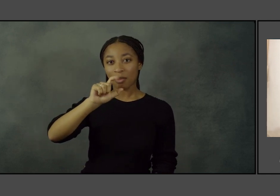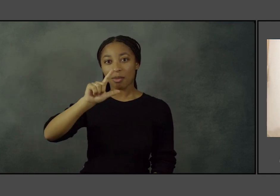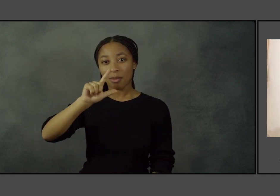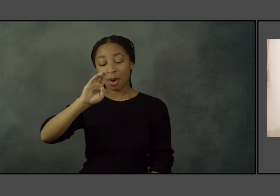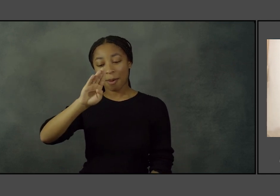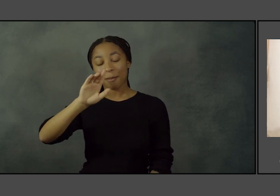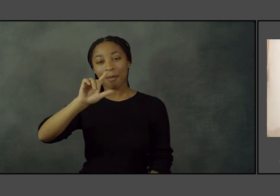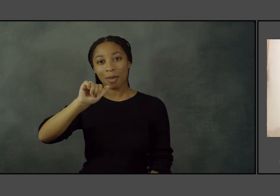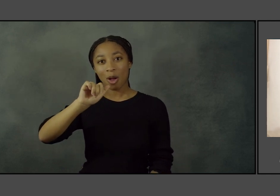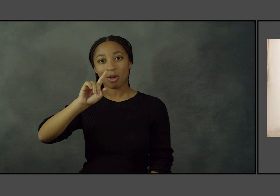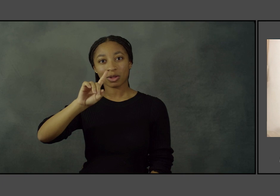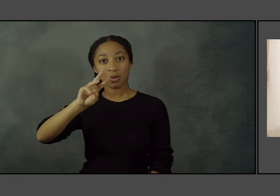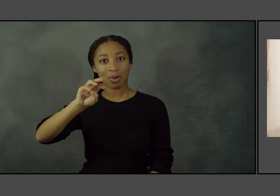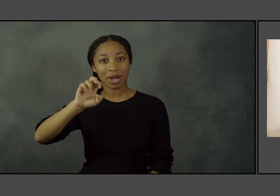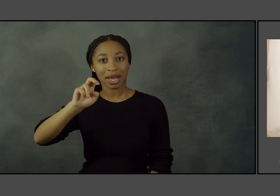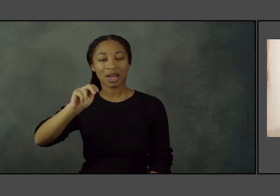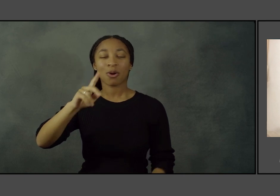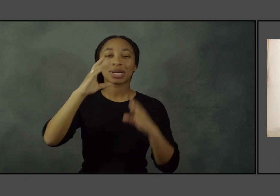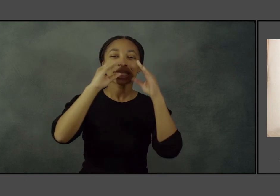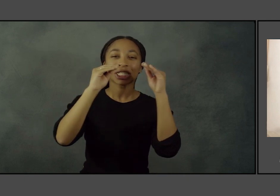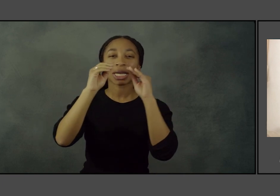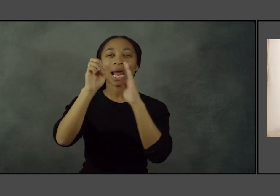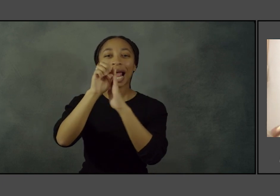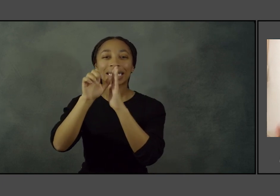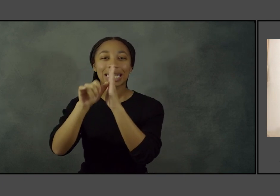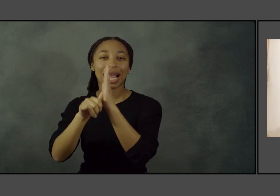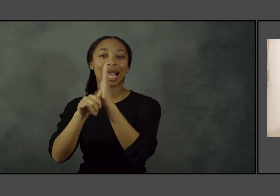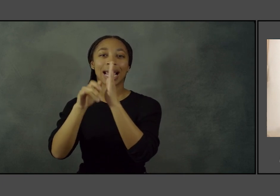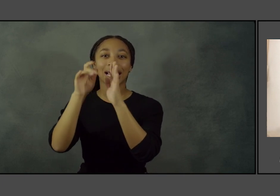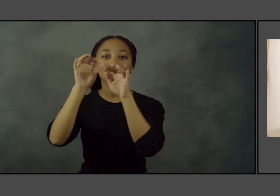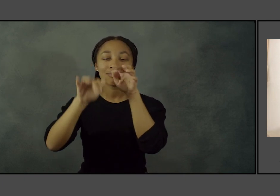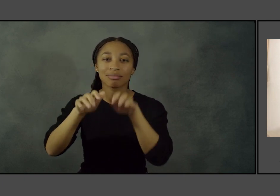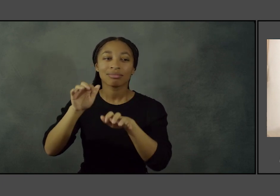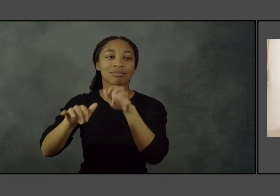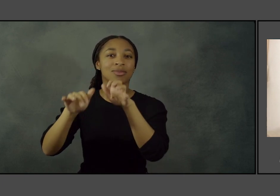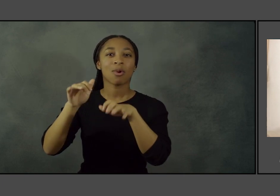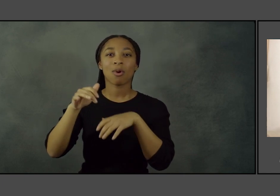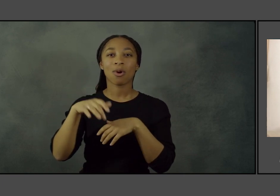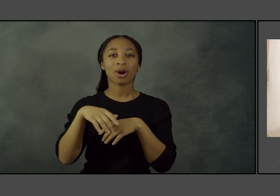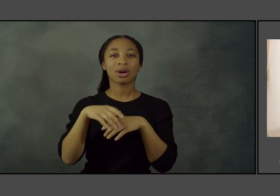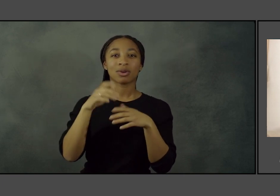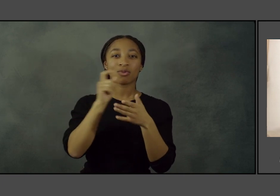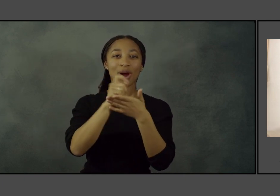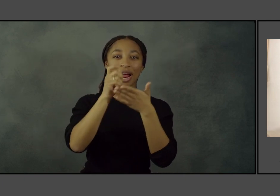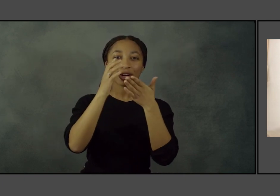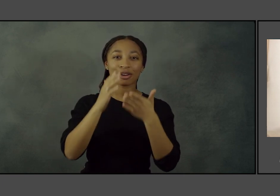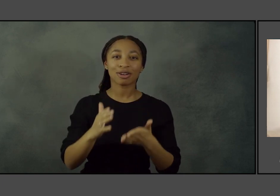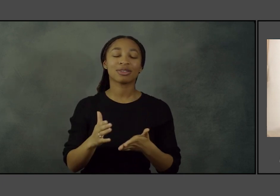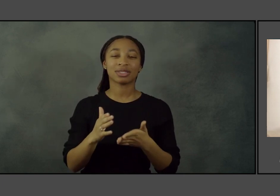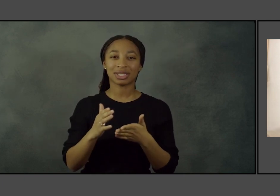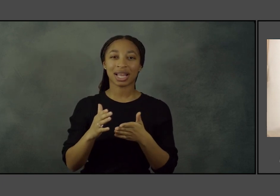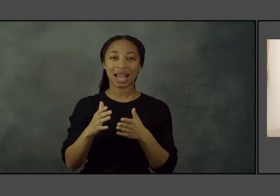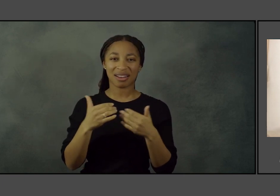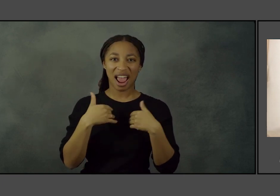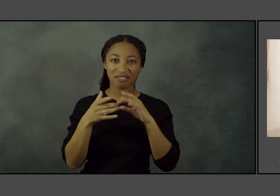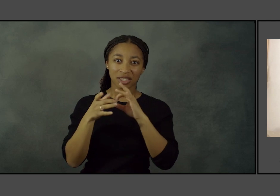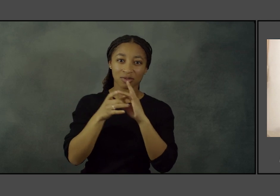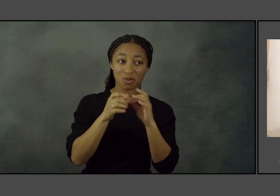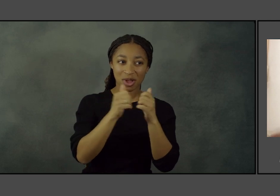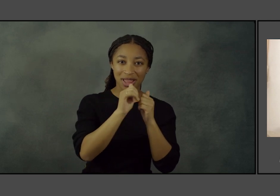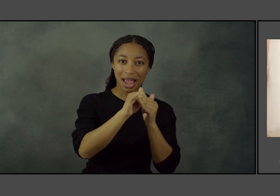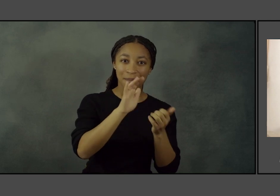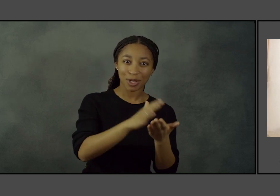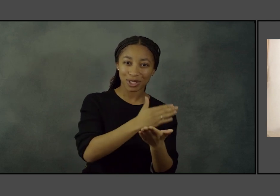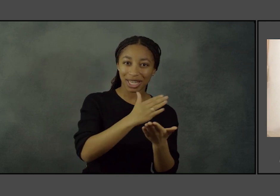of Black studies with writers who have relationships with musicians, with the music, and providing that kind of